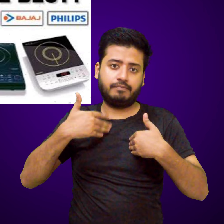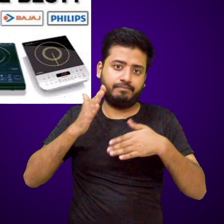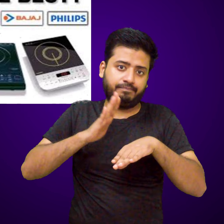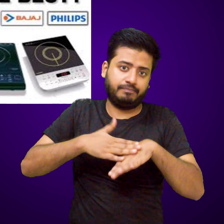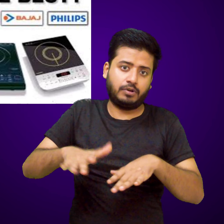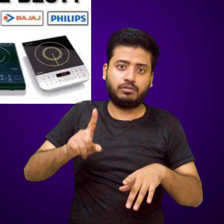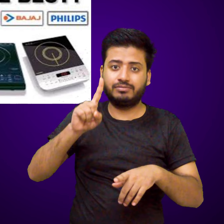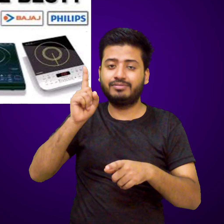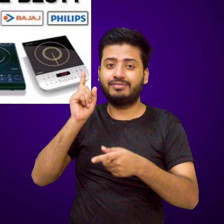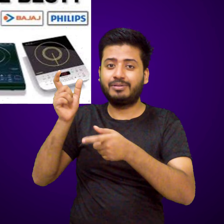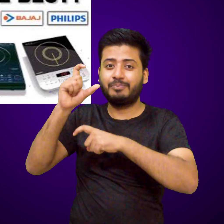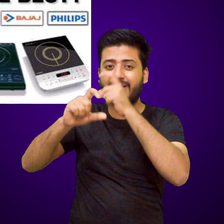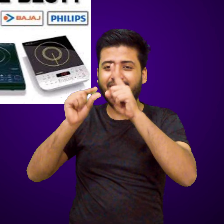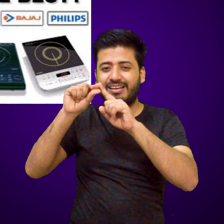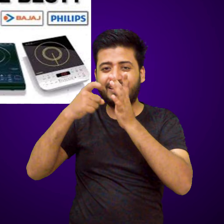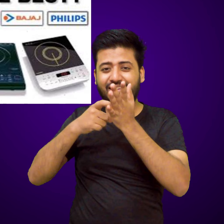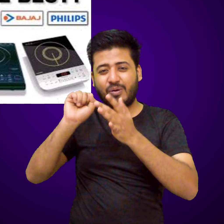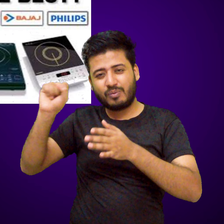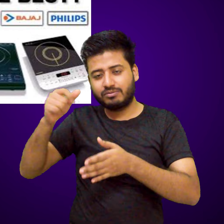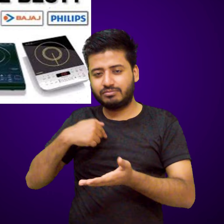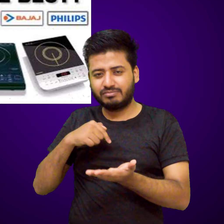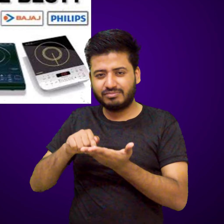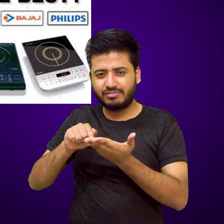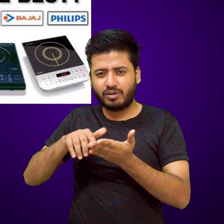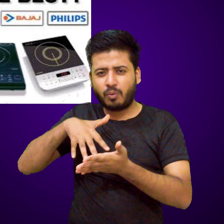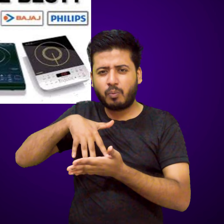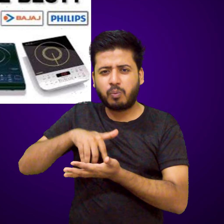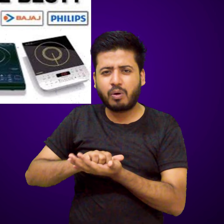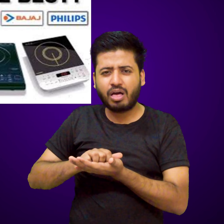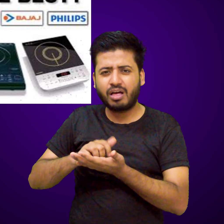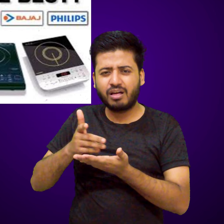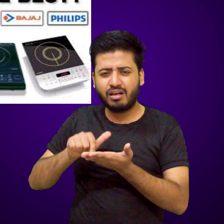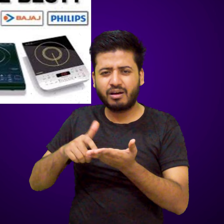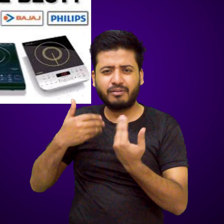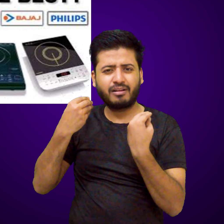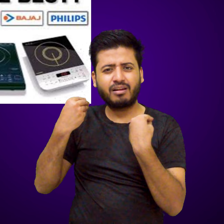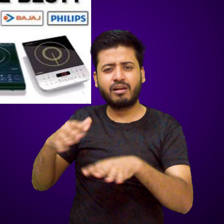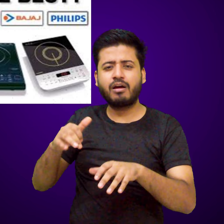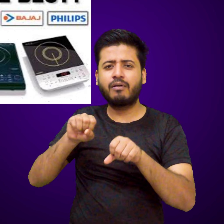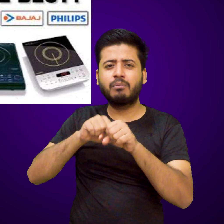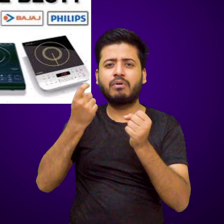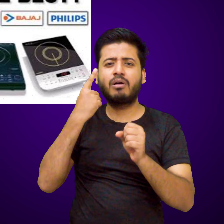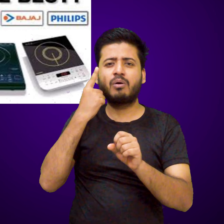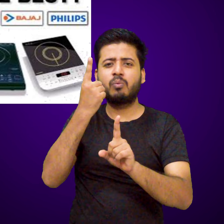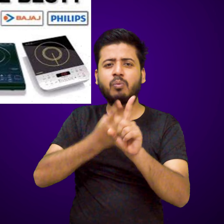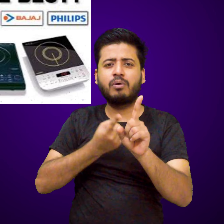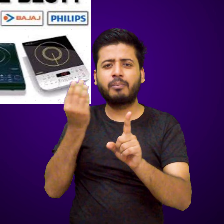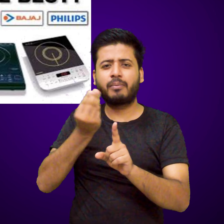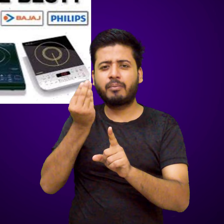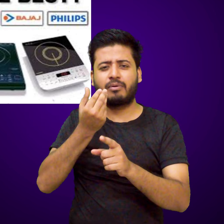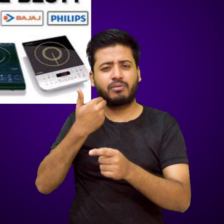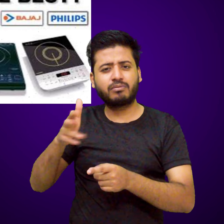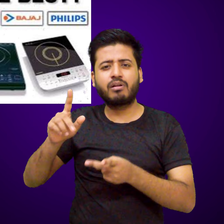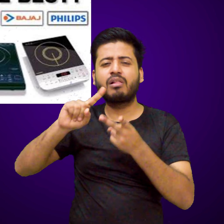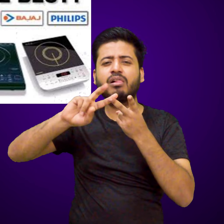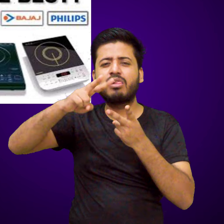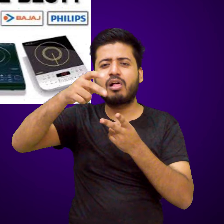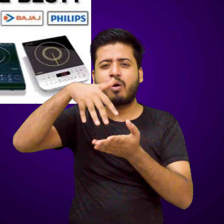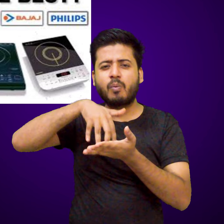It uses a feather touch control panel that is easy to clean and operate. Power and cooking modes. Offers 11 preset menus